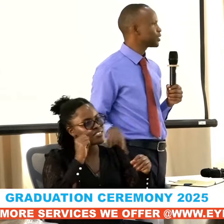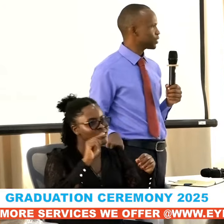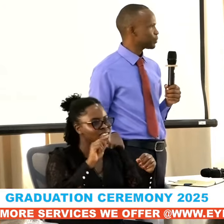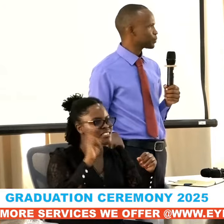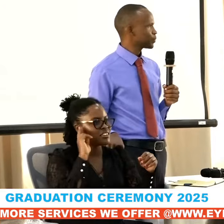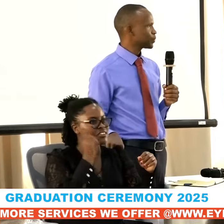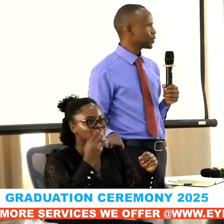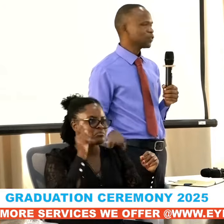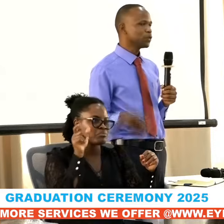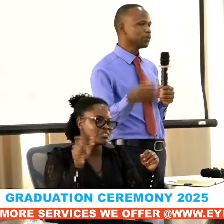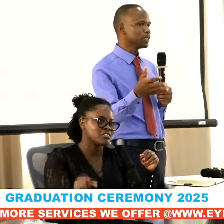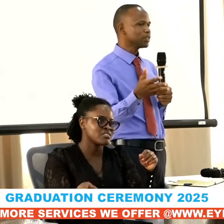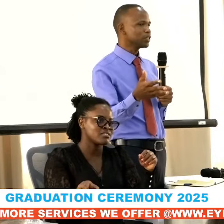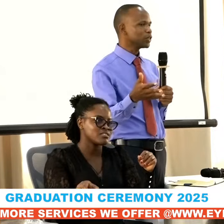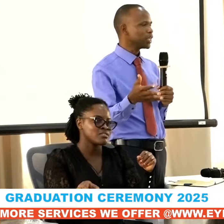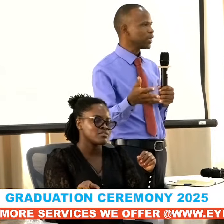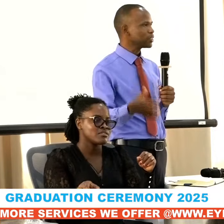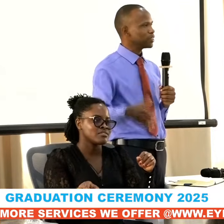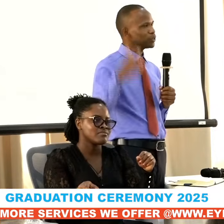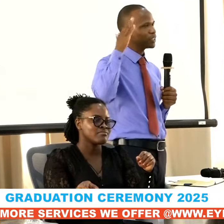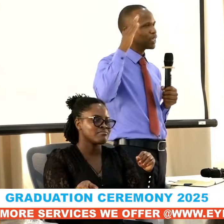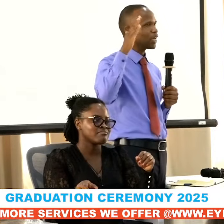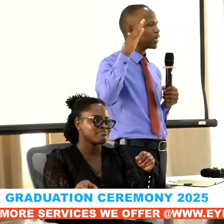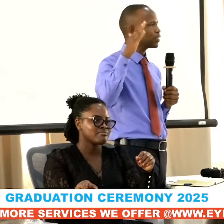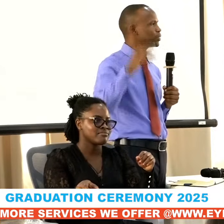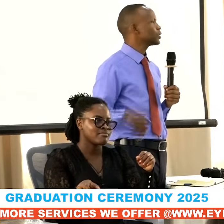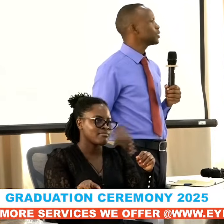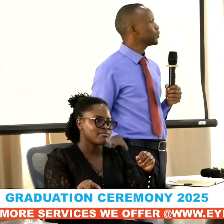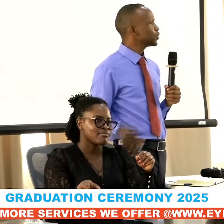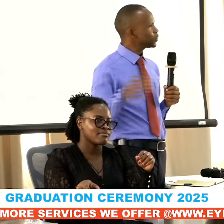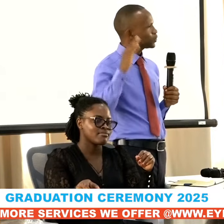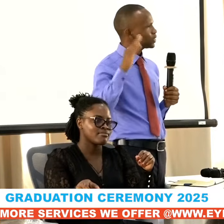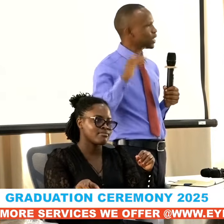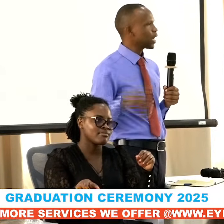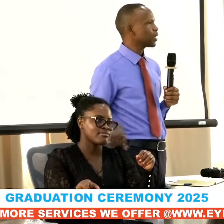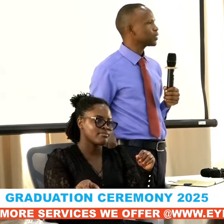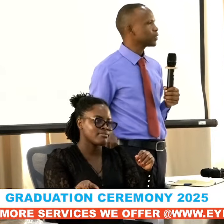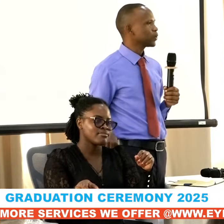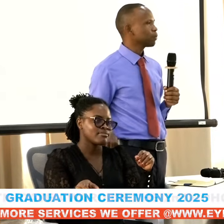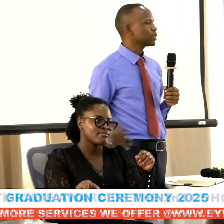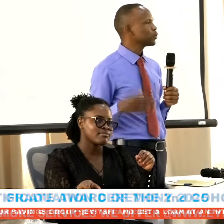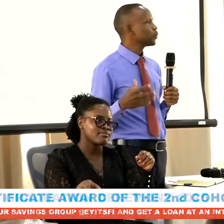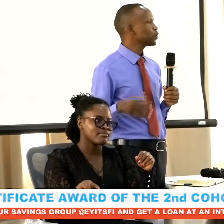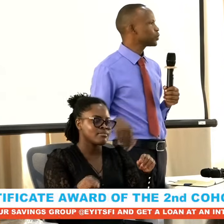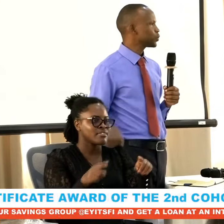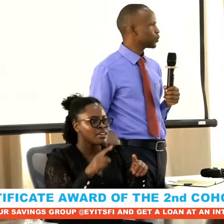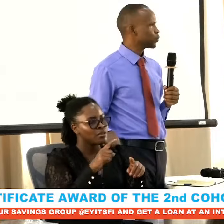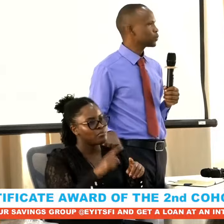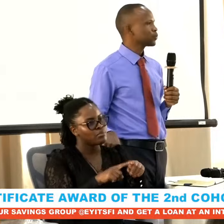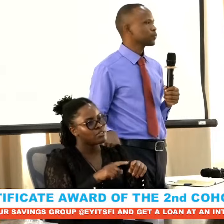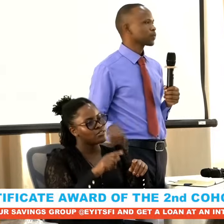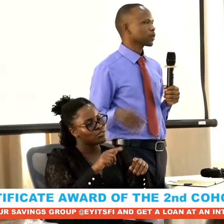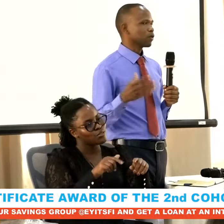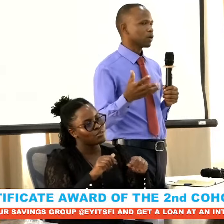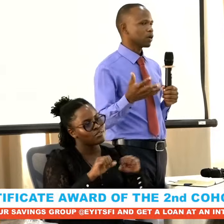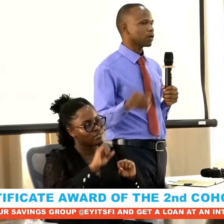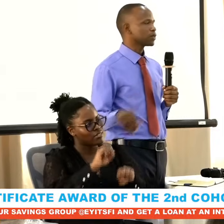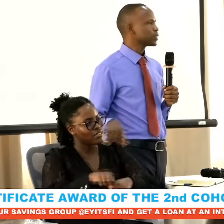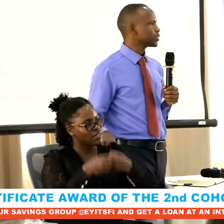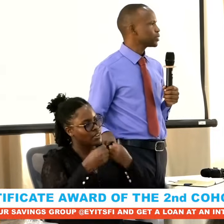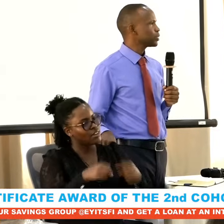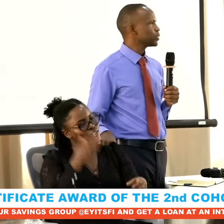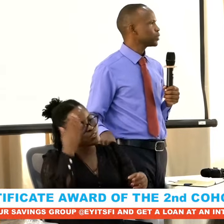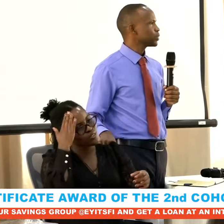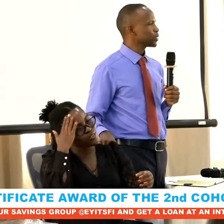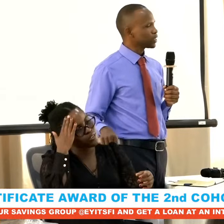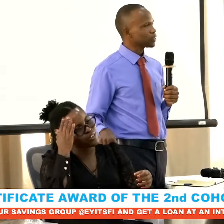meeting them. If you meet Julius and you say hi, he will also say hi, but you won't know